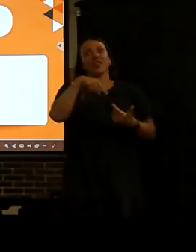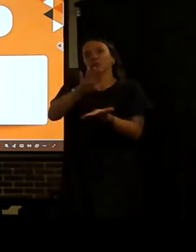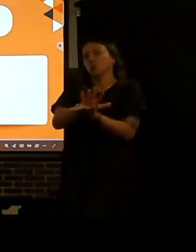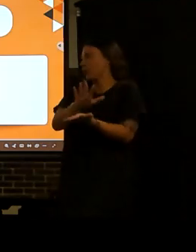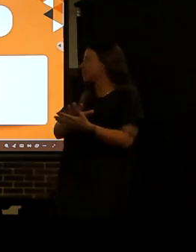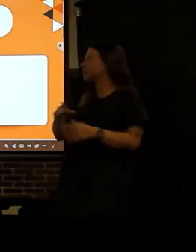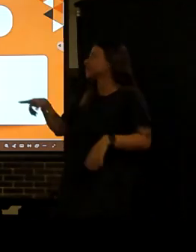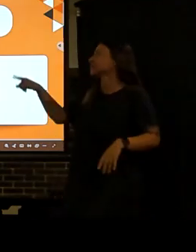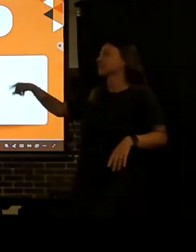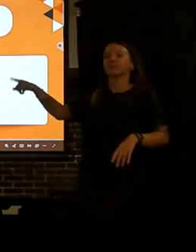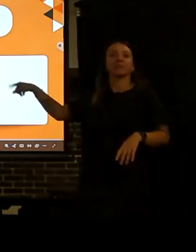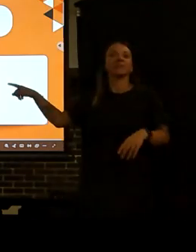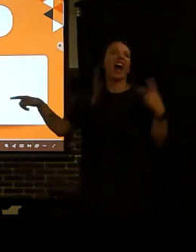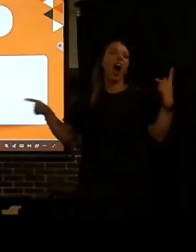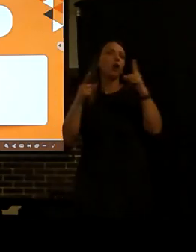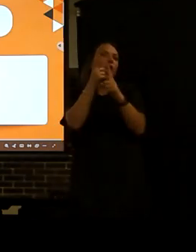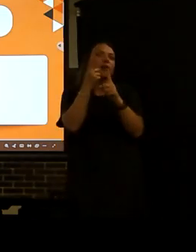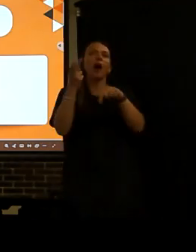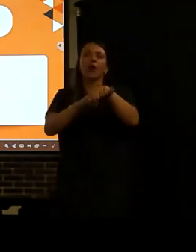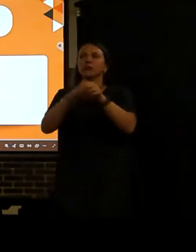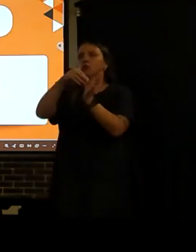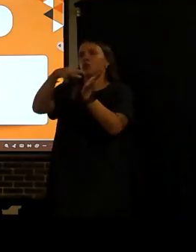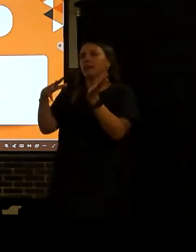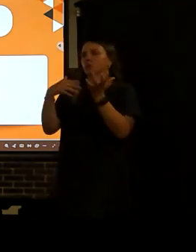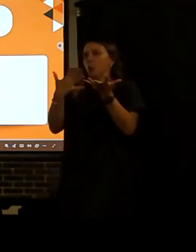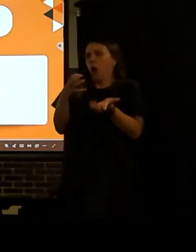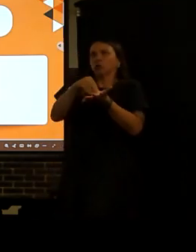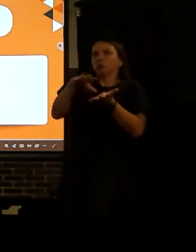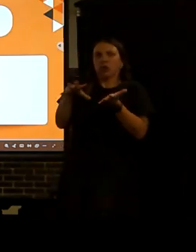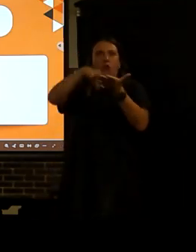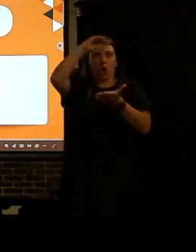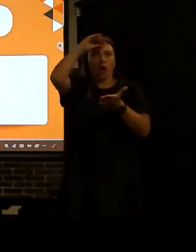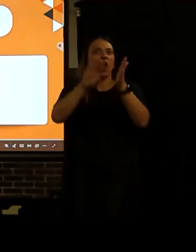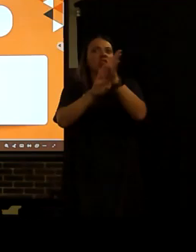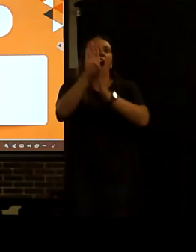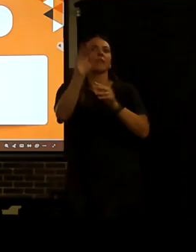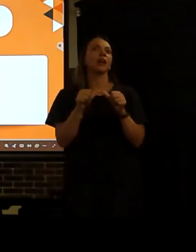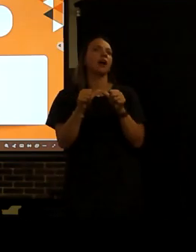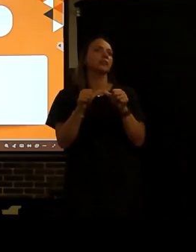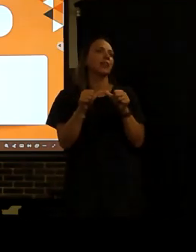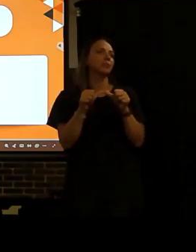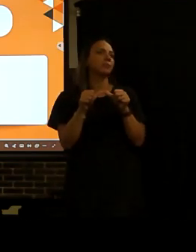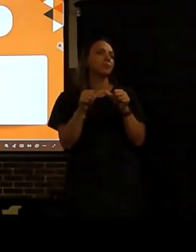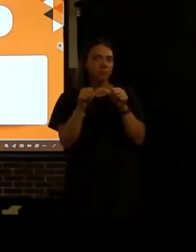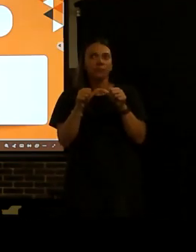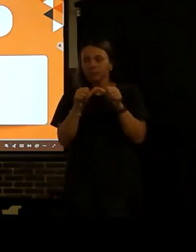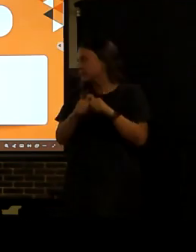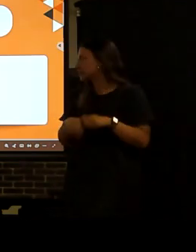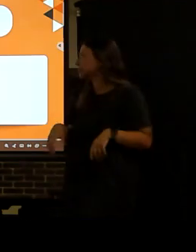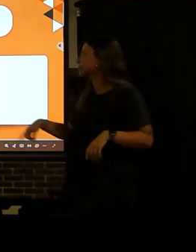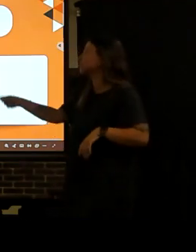we have goals for ourselves and our school. Of course, we want our students to learn and